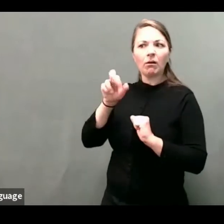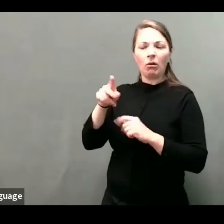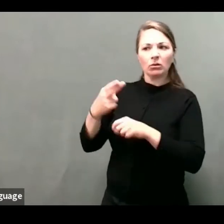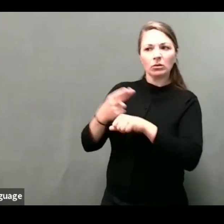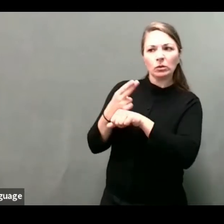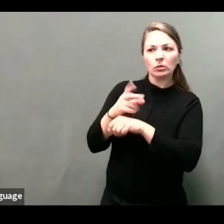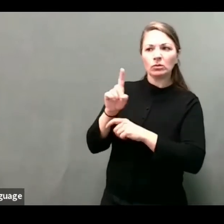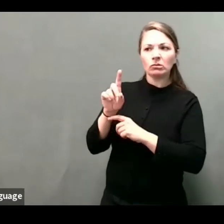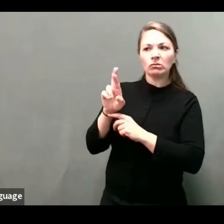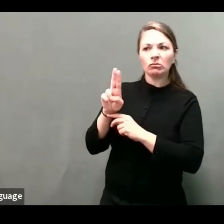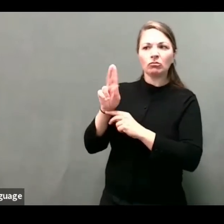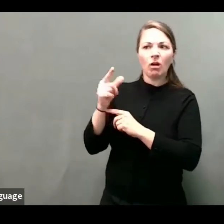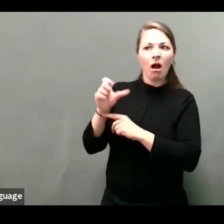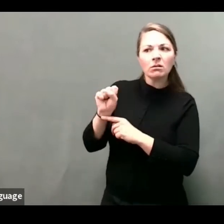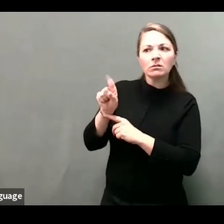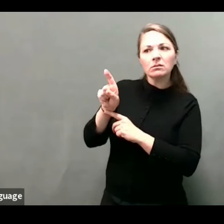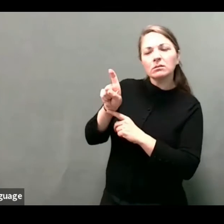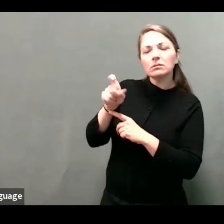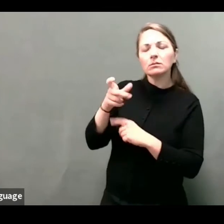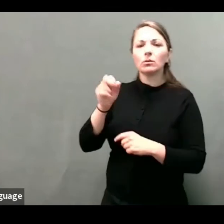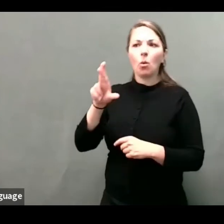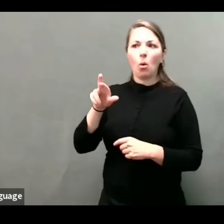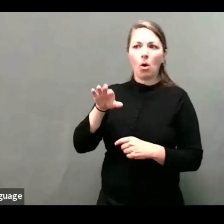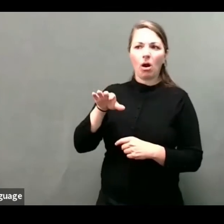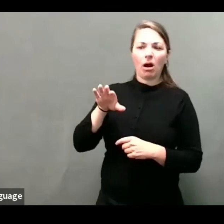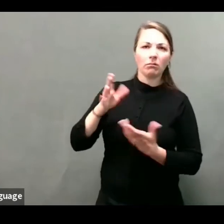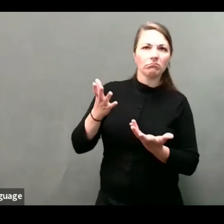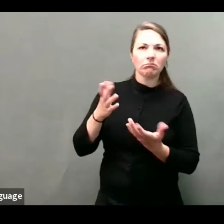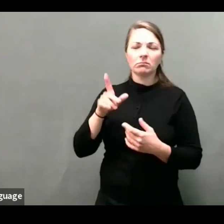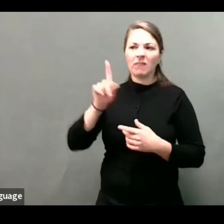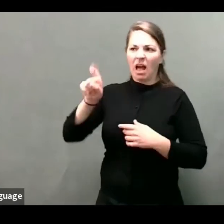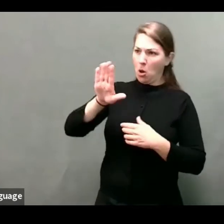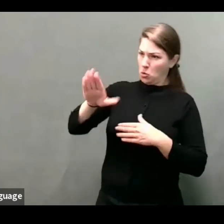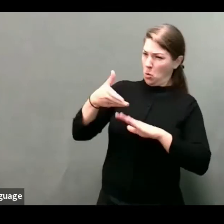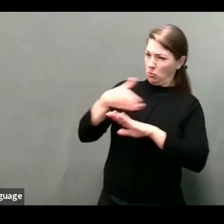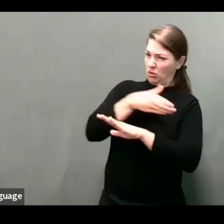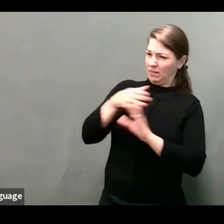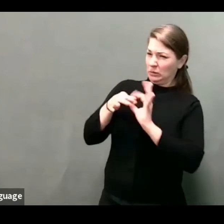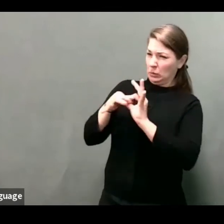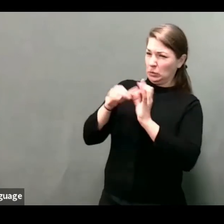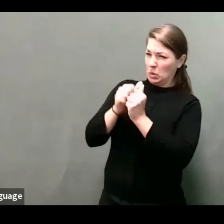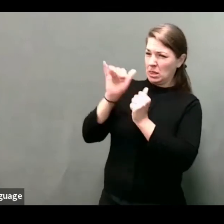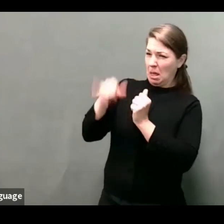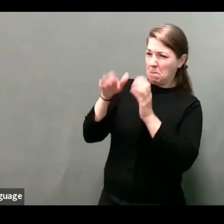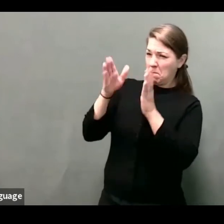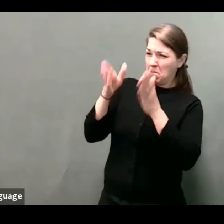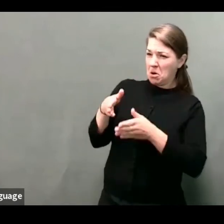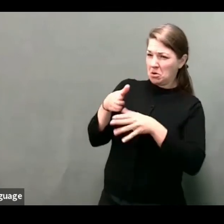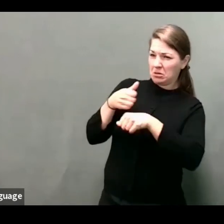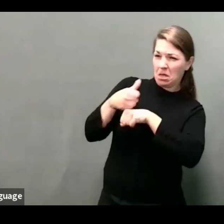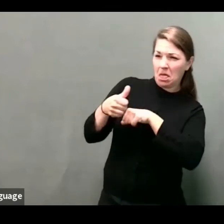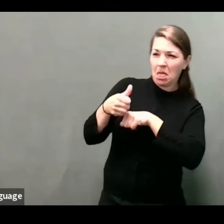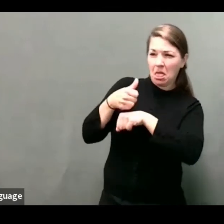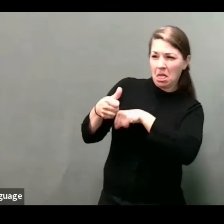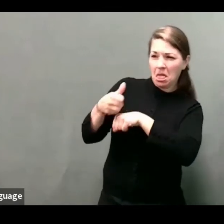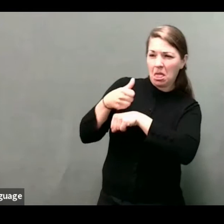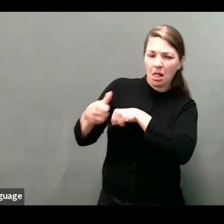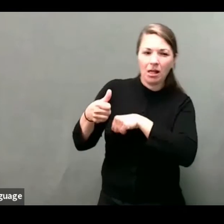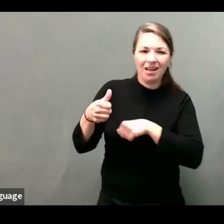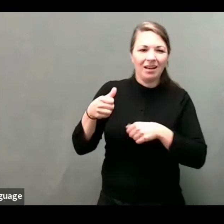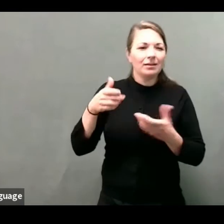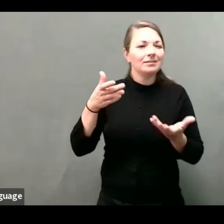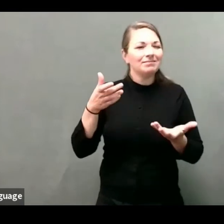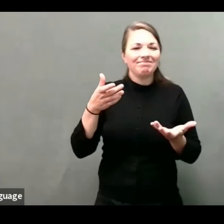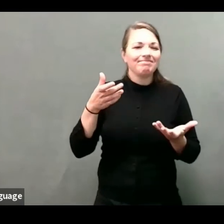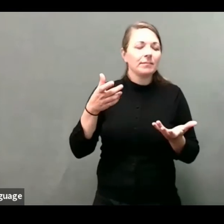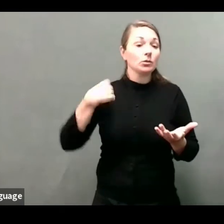substances, their previous relationship with this person, all those things start to become part of these conversations. And so